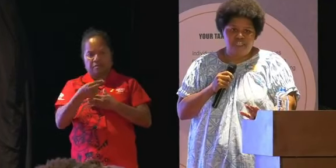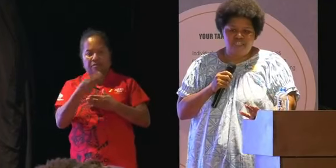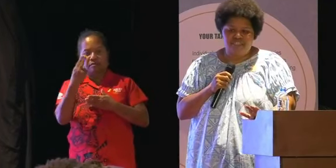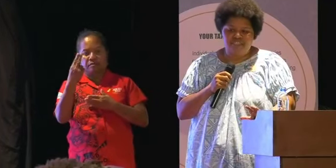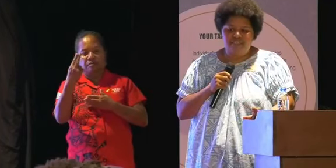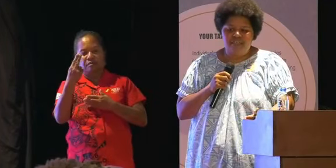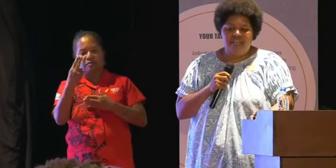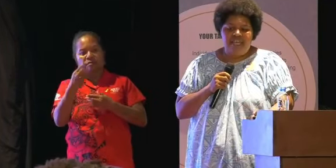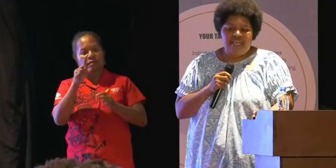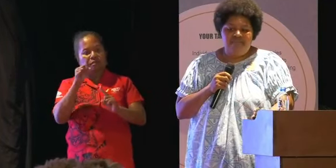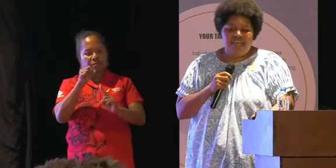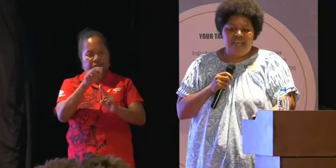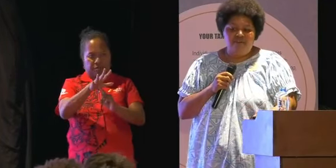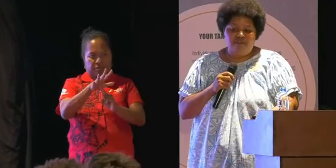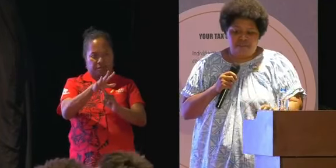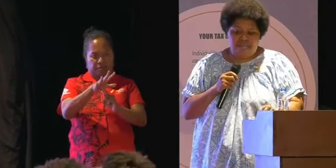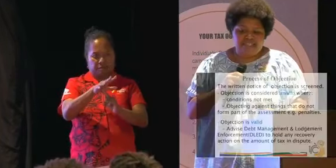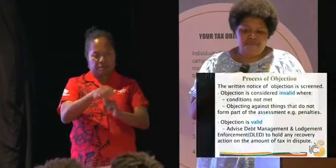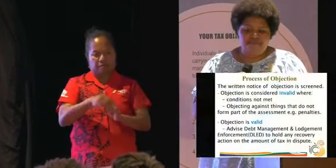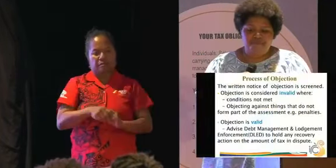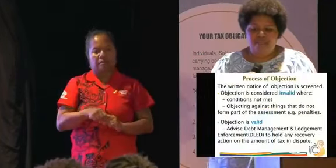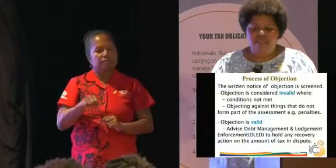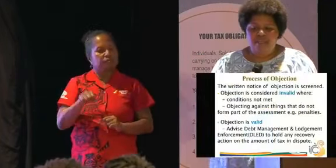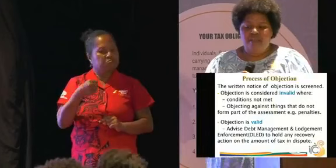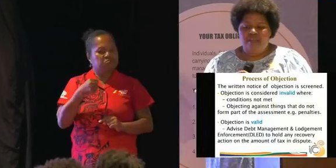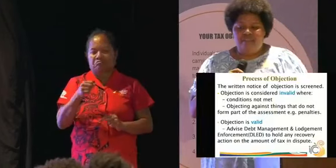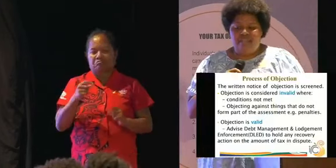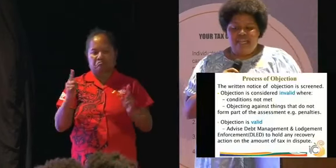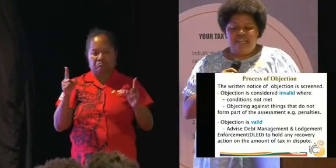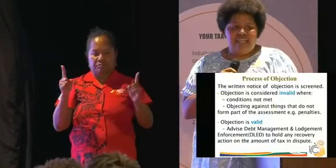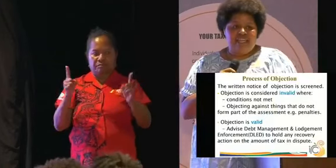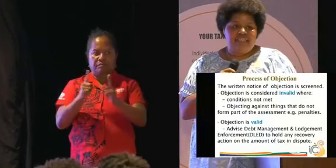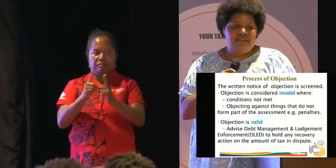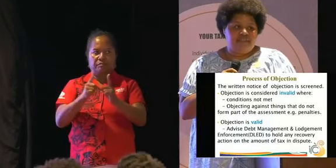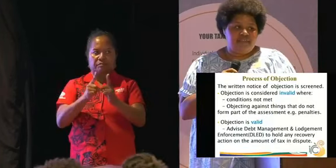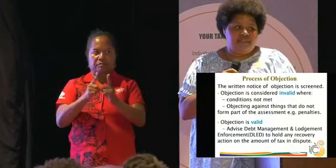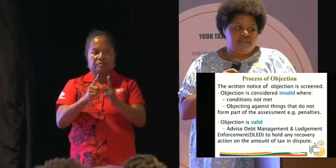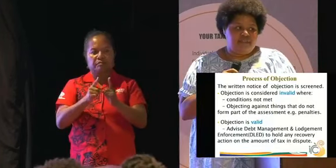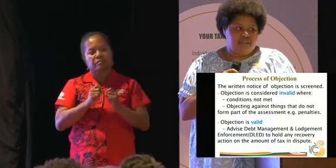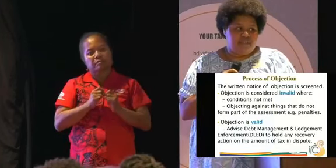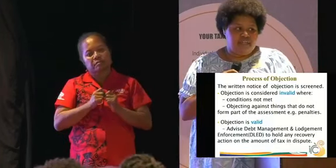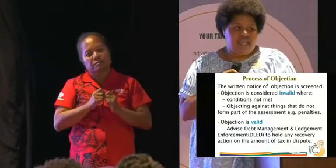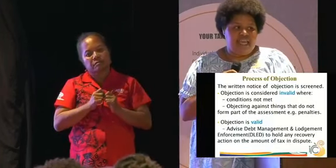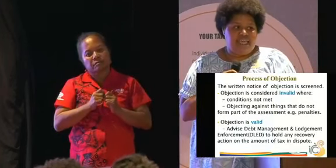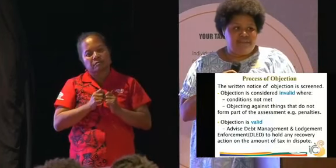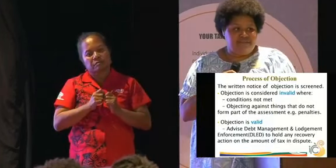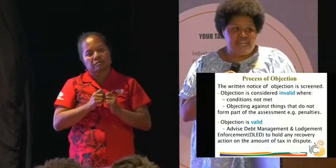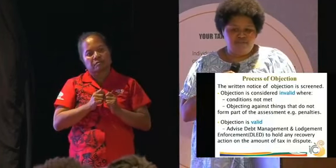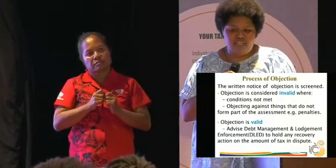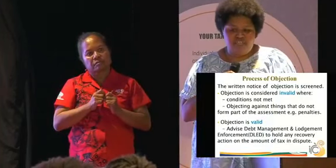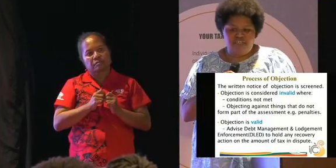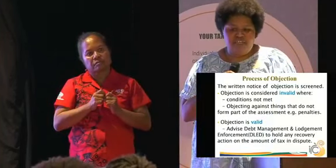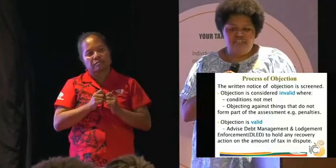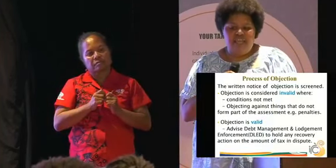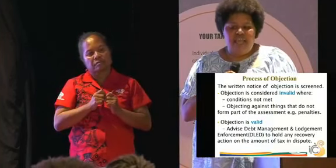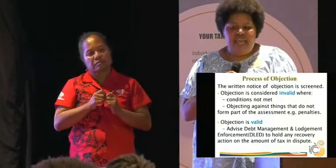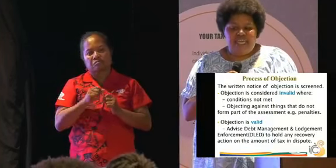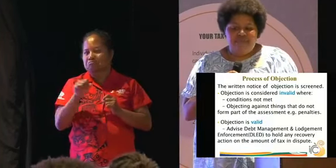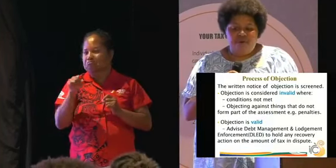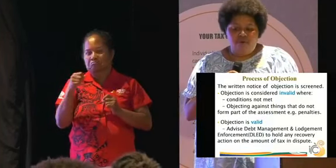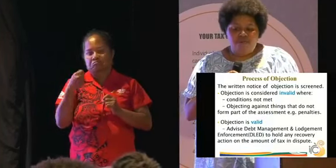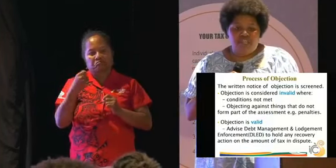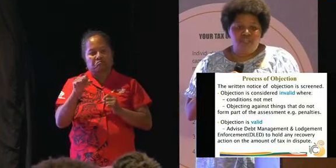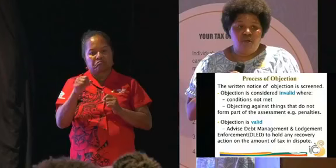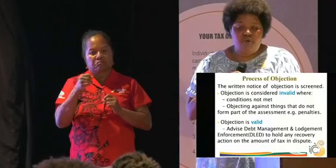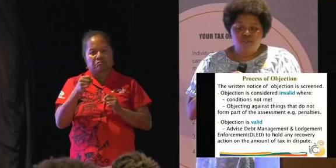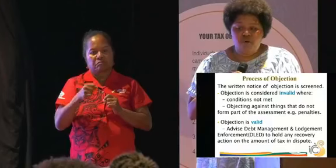important conditions. If they are not met, then it is an invalid objection. And